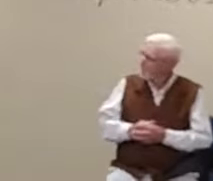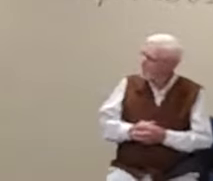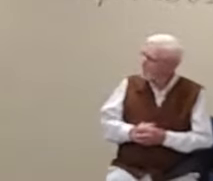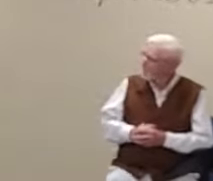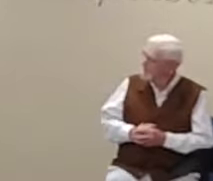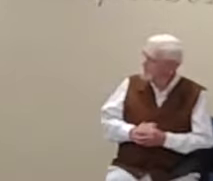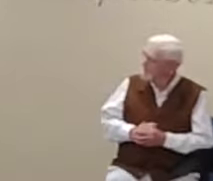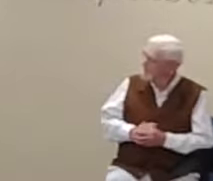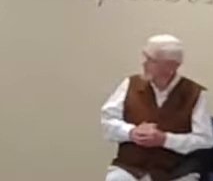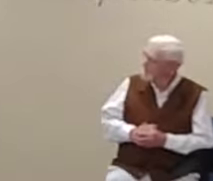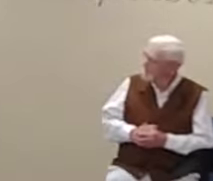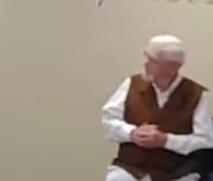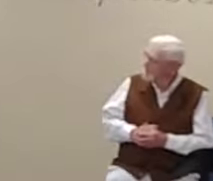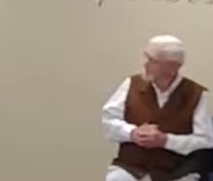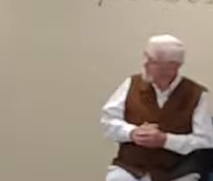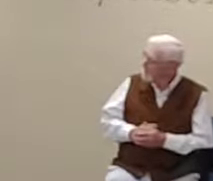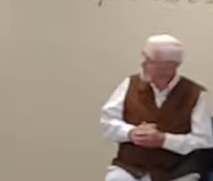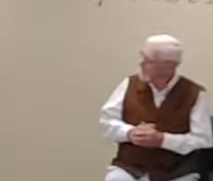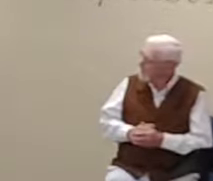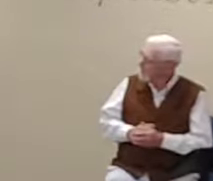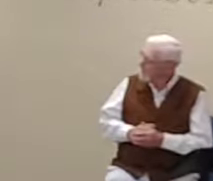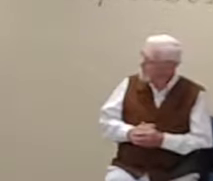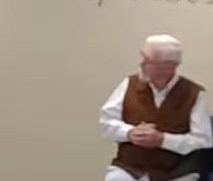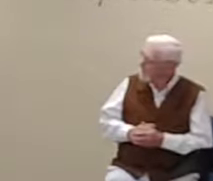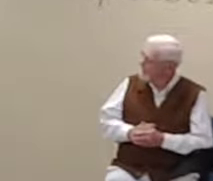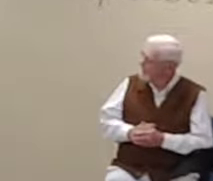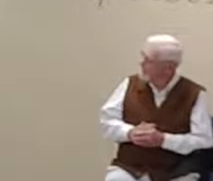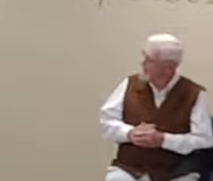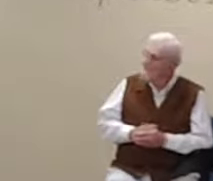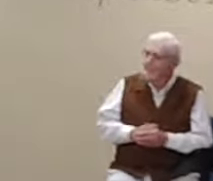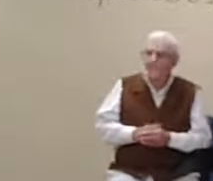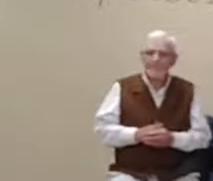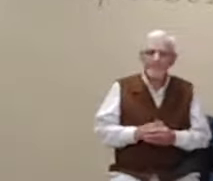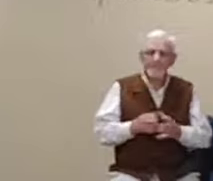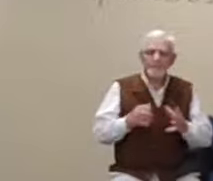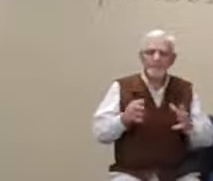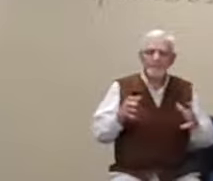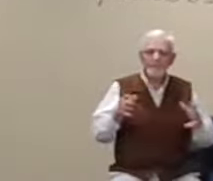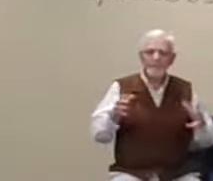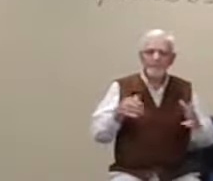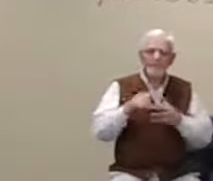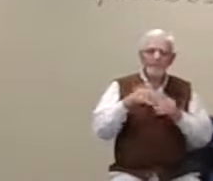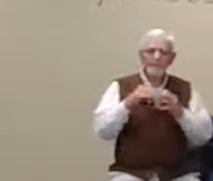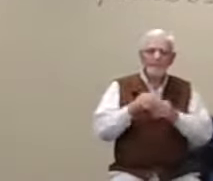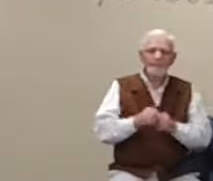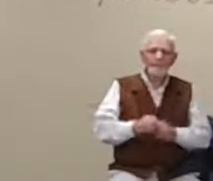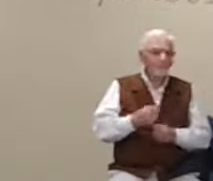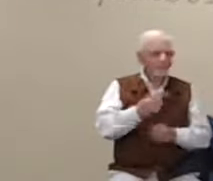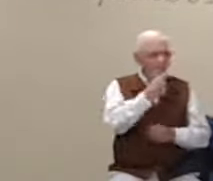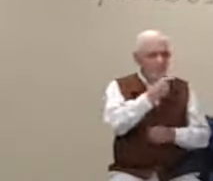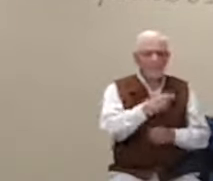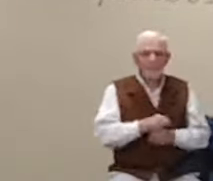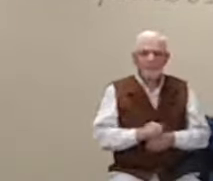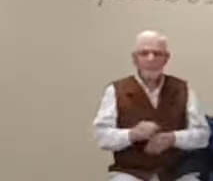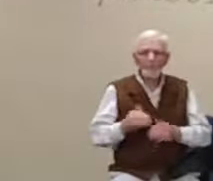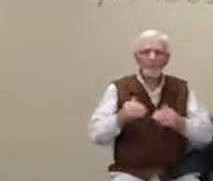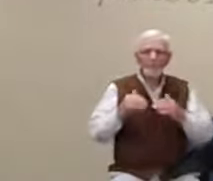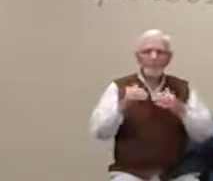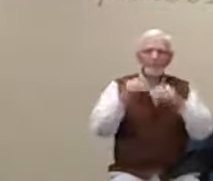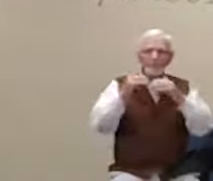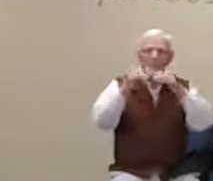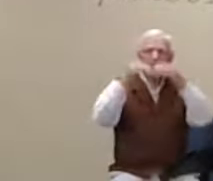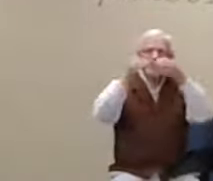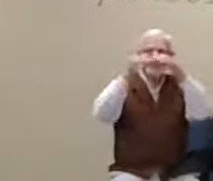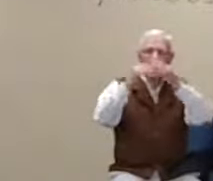You know, and there they build on top of each other. It's literally Isaiah 5. They join house